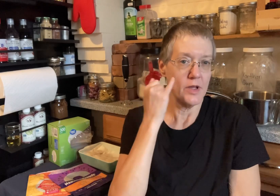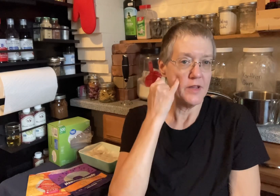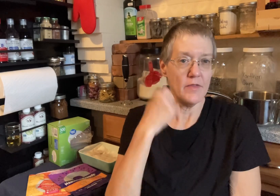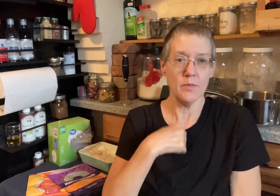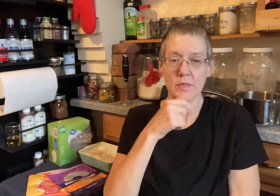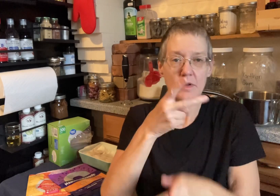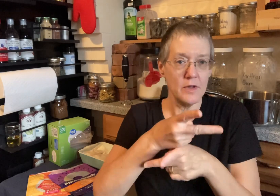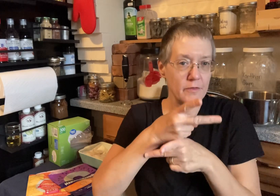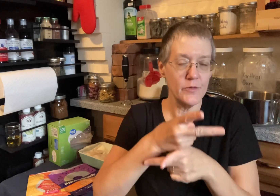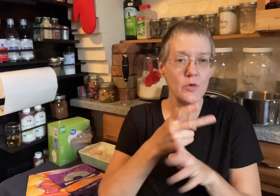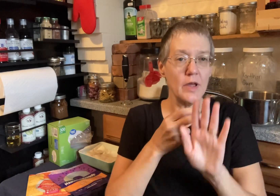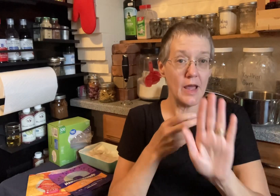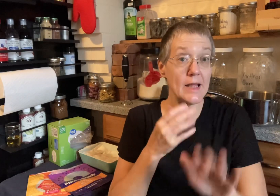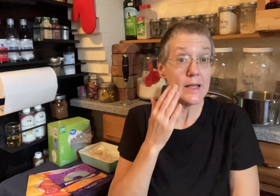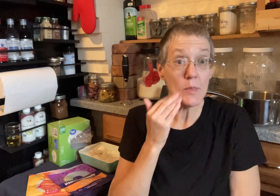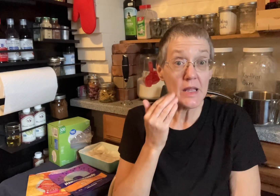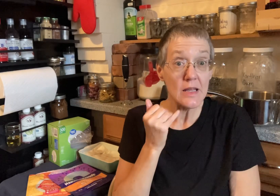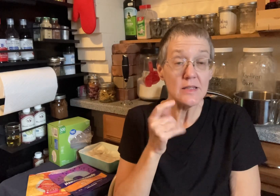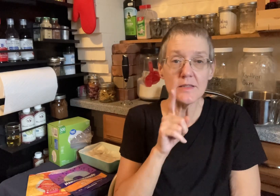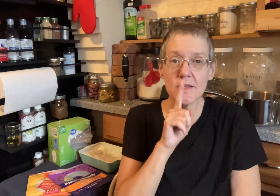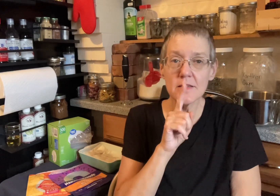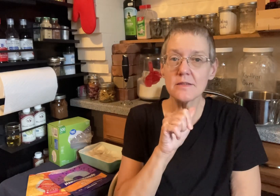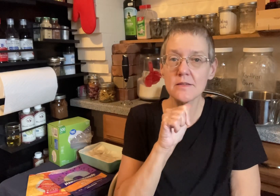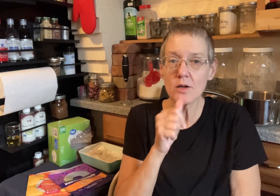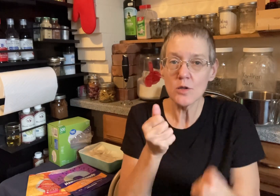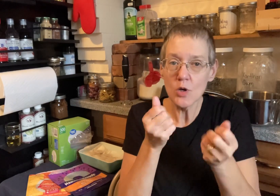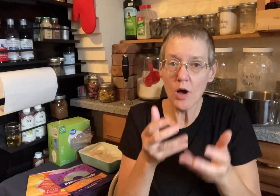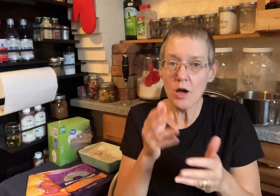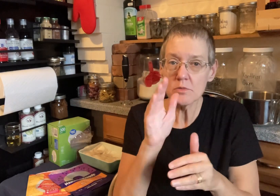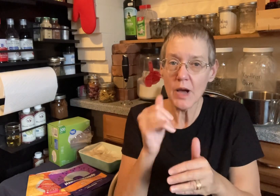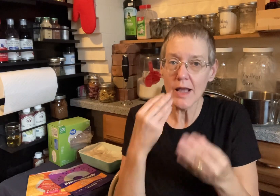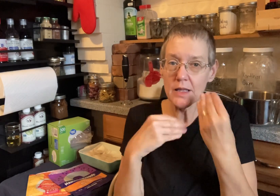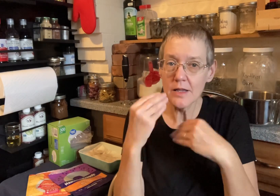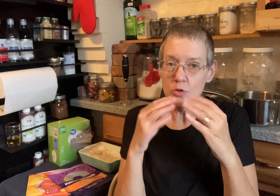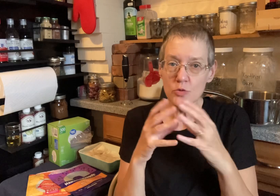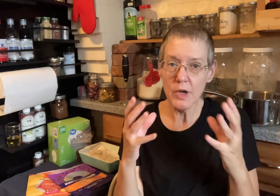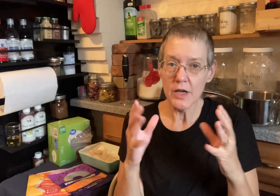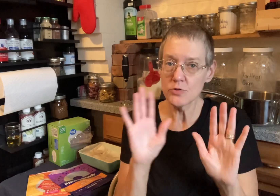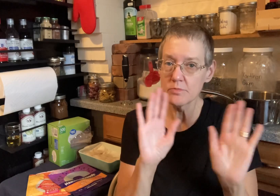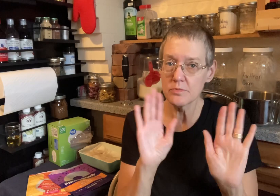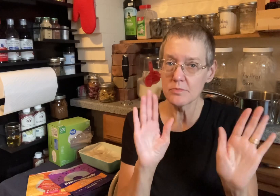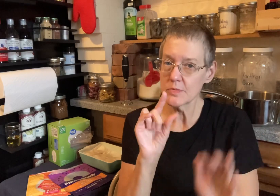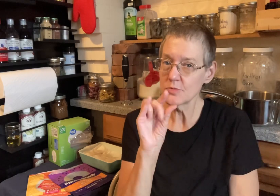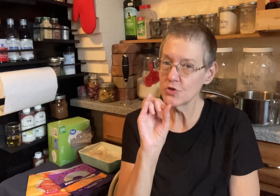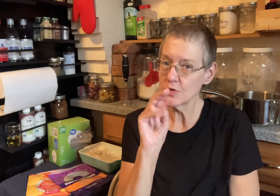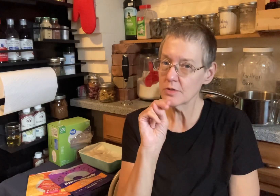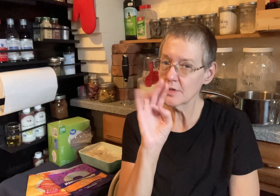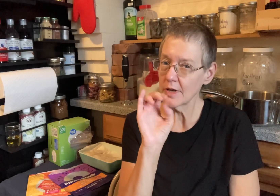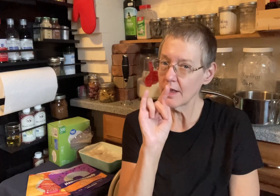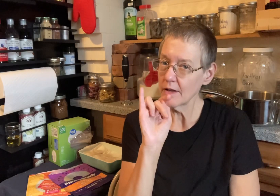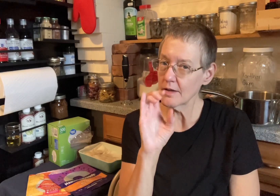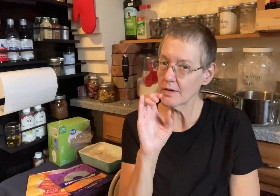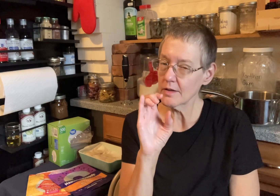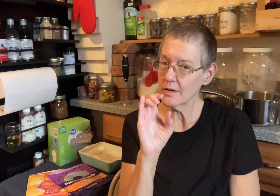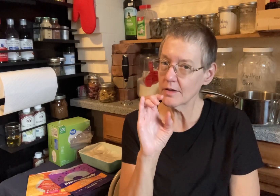meaning I could become a diabetic later. Now, let me just tell you this. Diabetes is not caused by overeating.